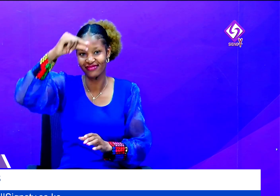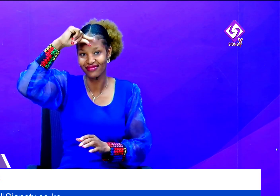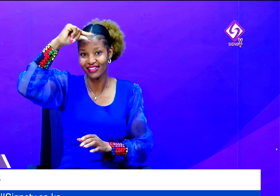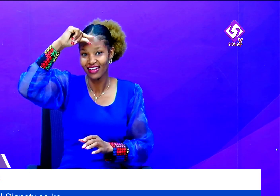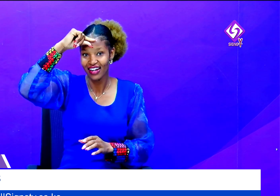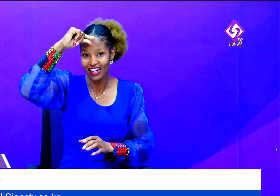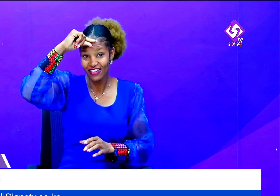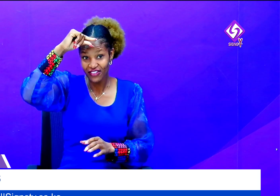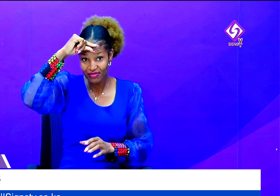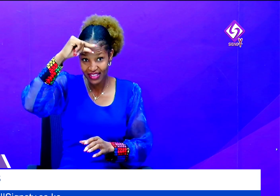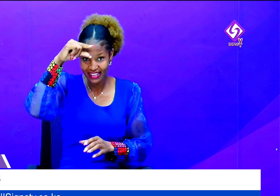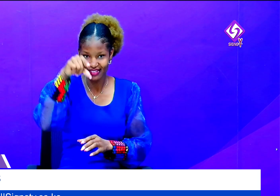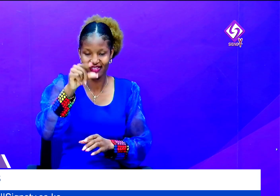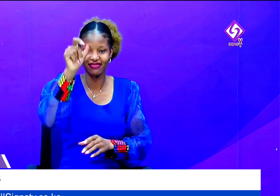the voicing, Mothoni Maina.